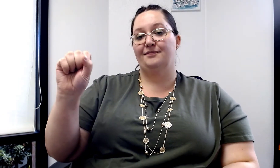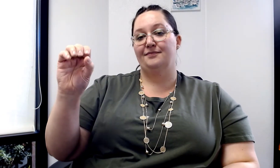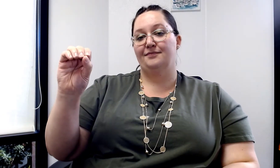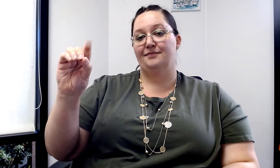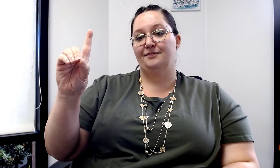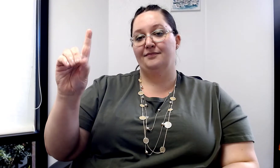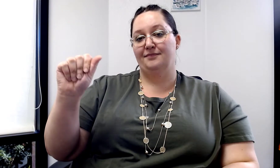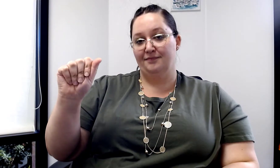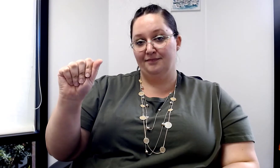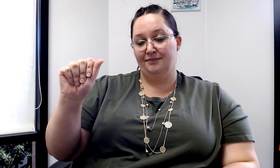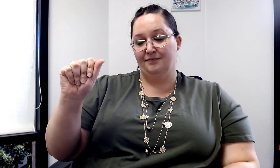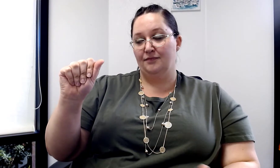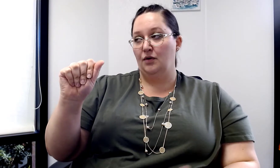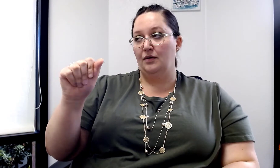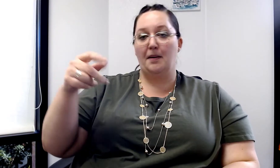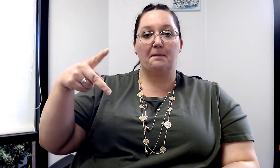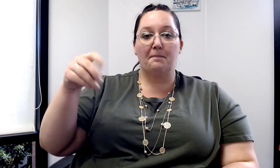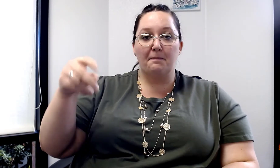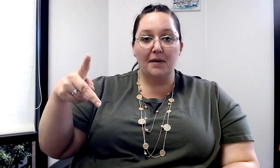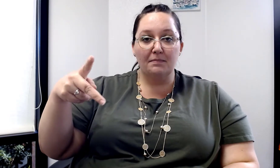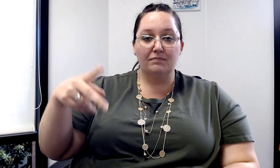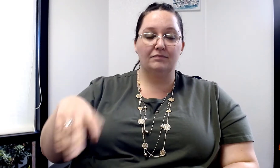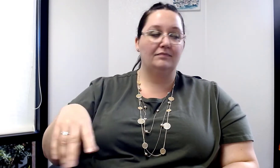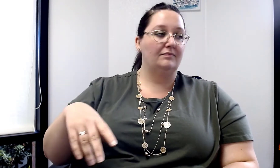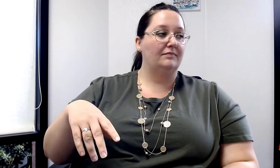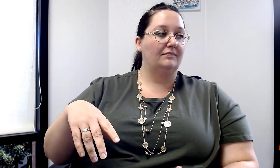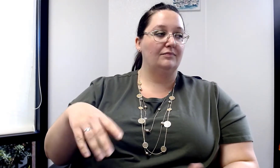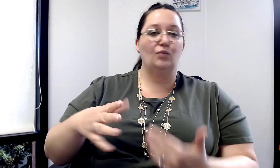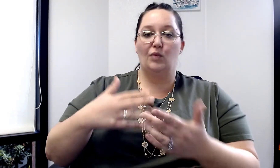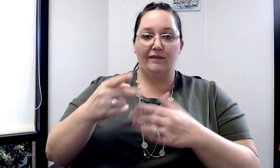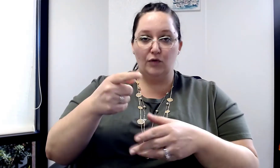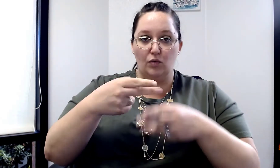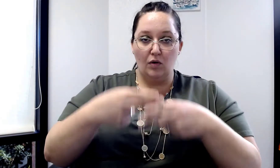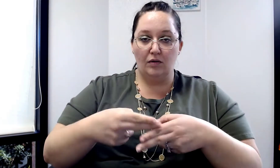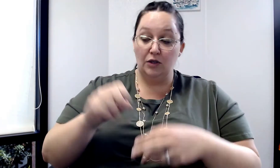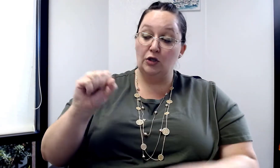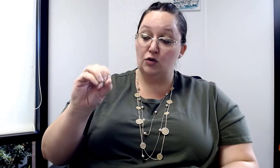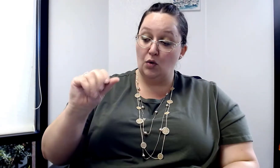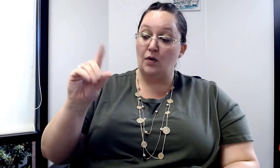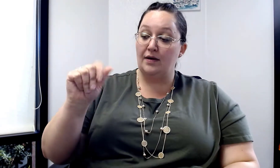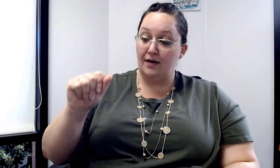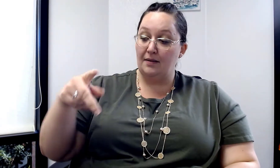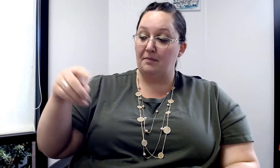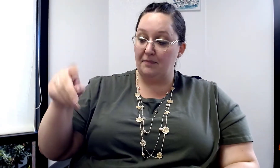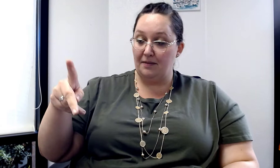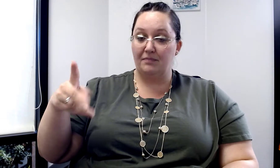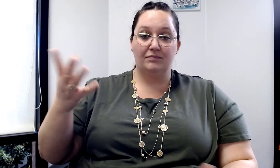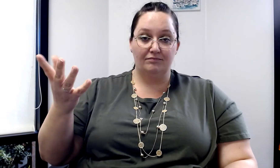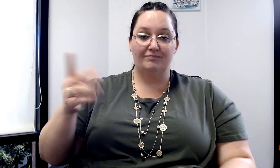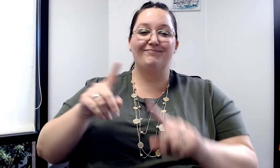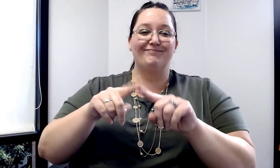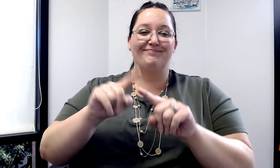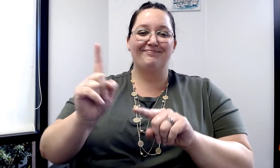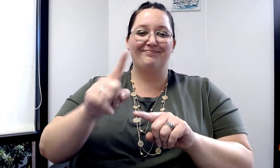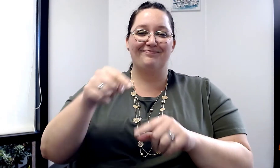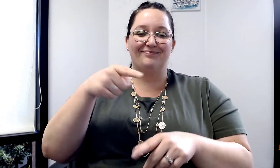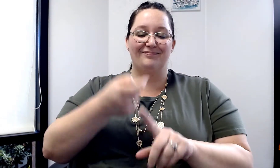Number 29, soda. Some people call it pop, some call it soda. Whatever you call it, it's going to be the same sign. Soda